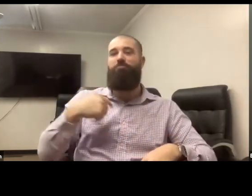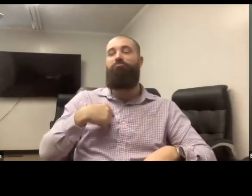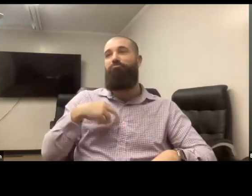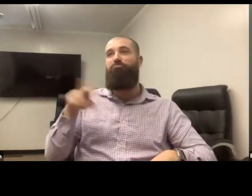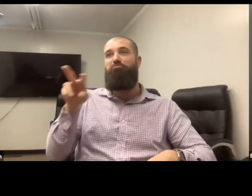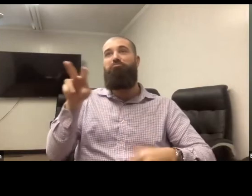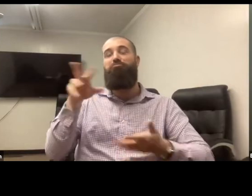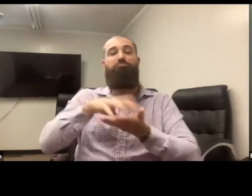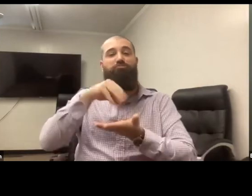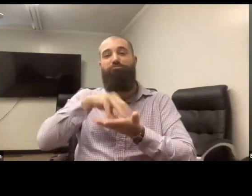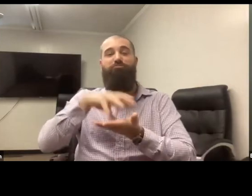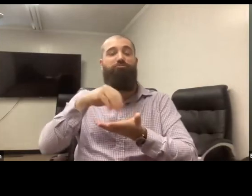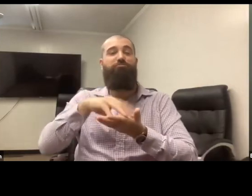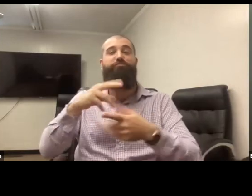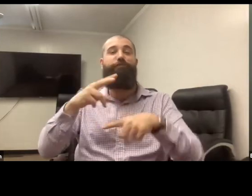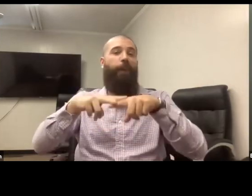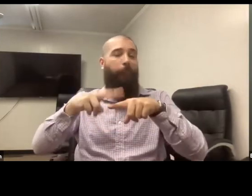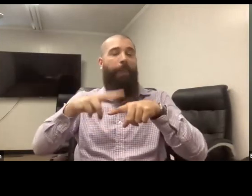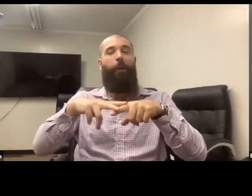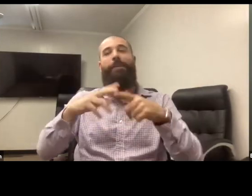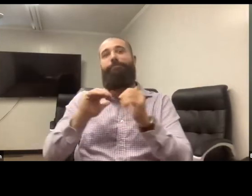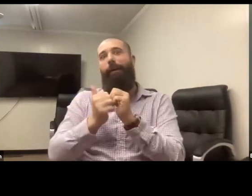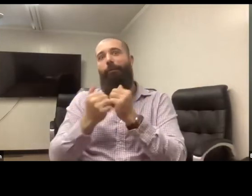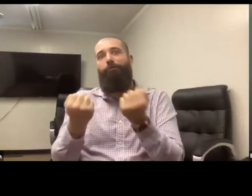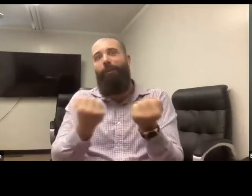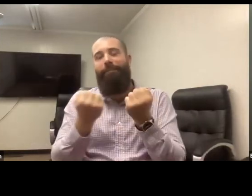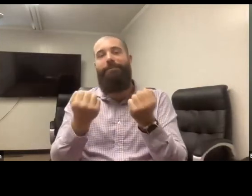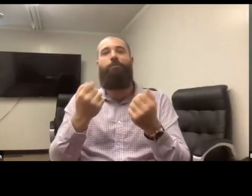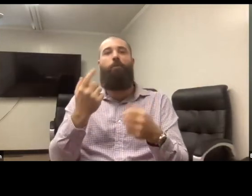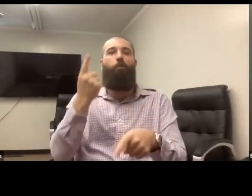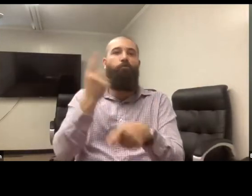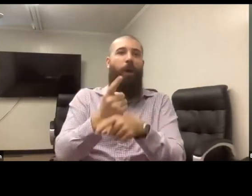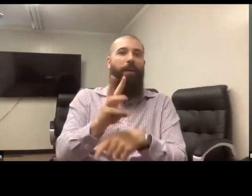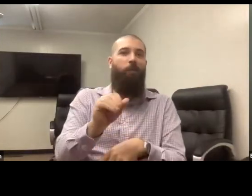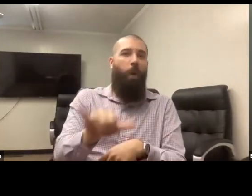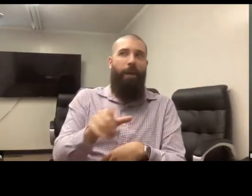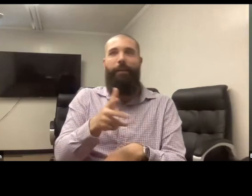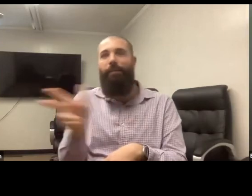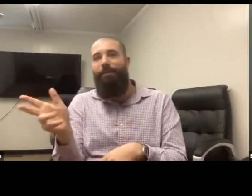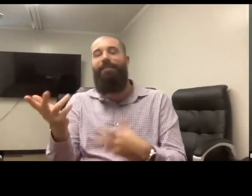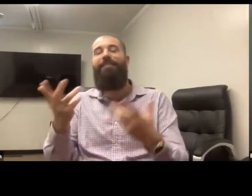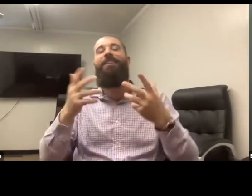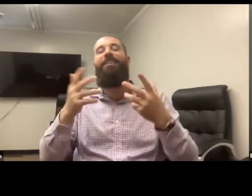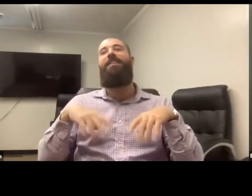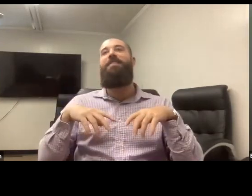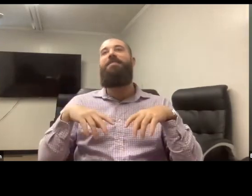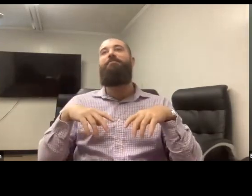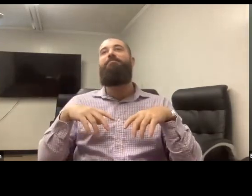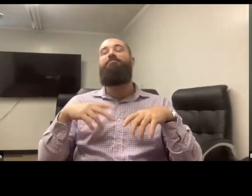And there was an interpreter there. And I would watch the interpreter and learn the vocabulary and the different things about driving.